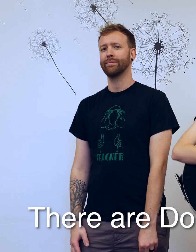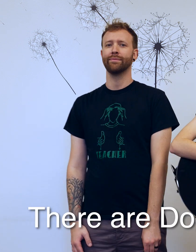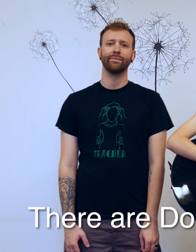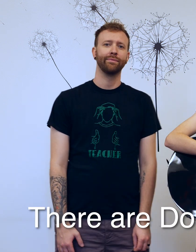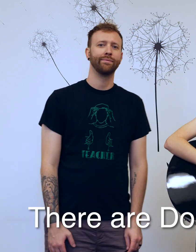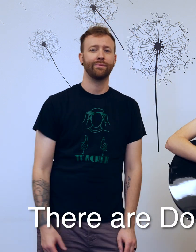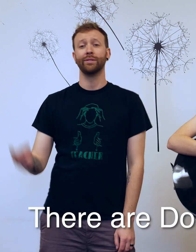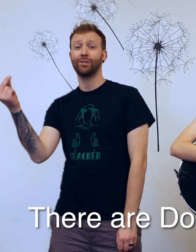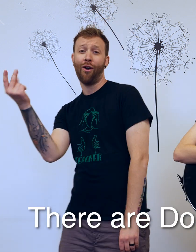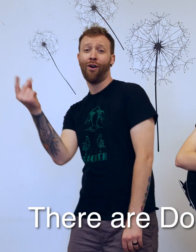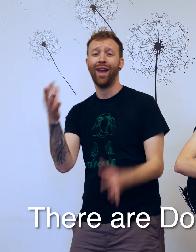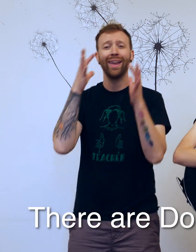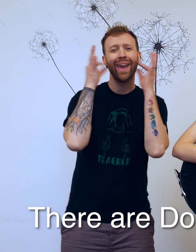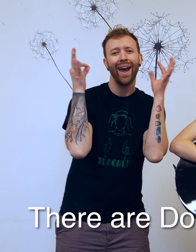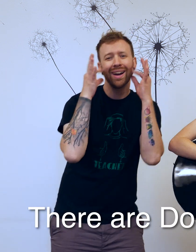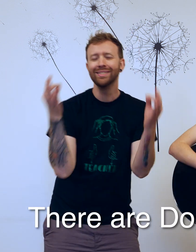Dogs and cats,